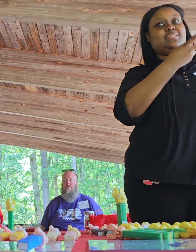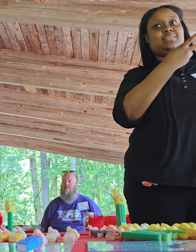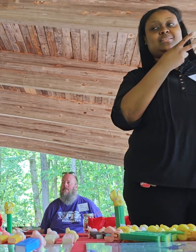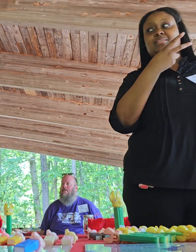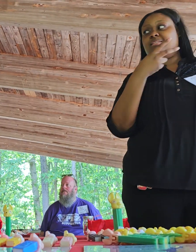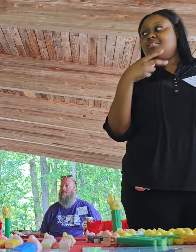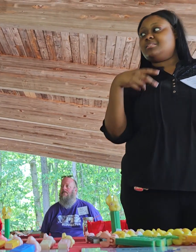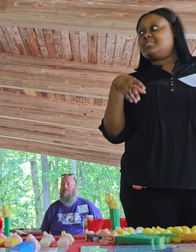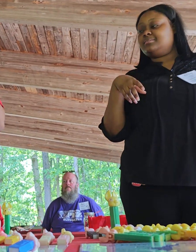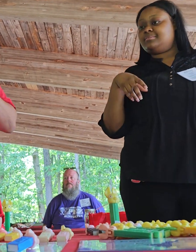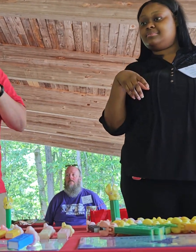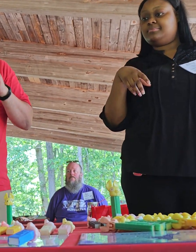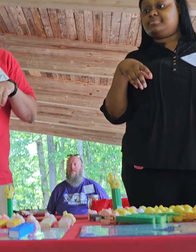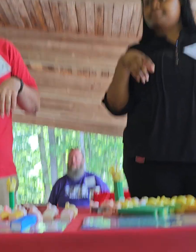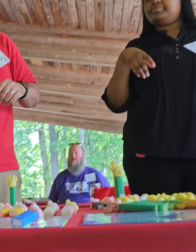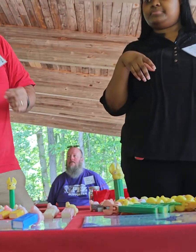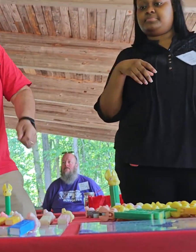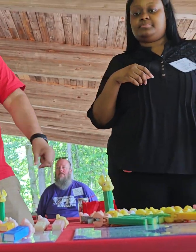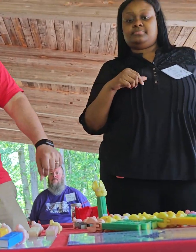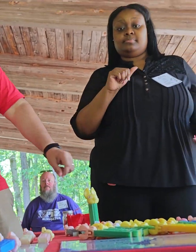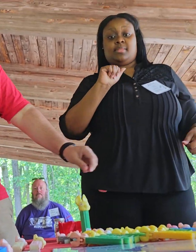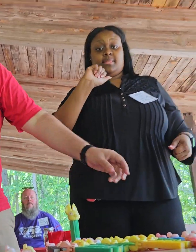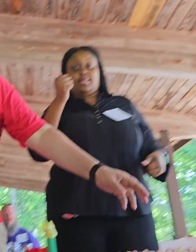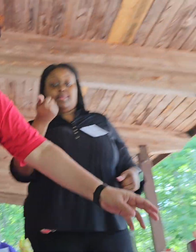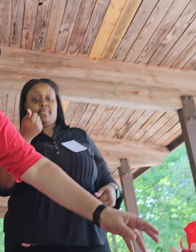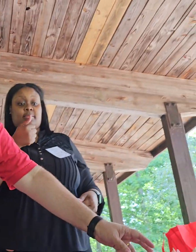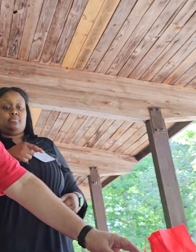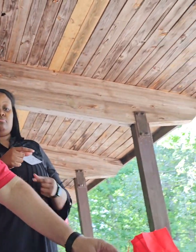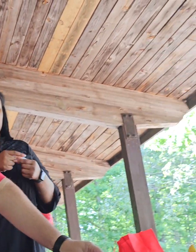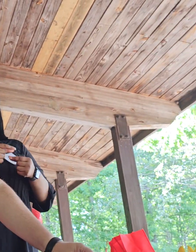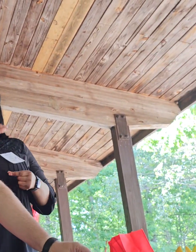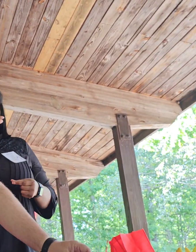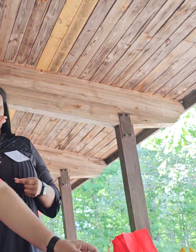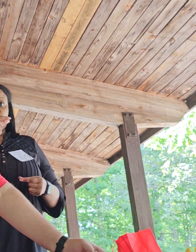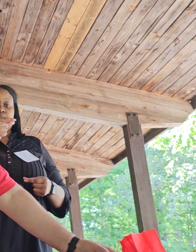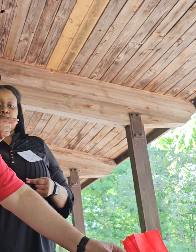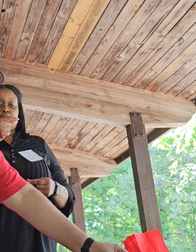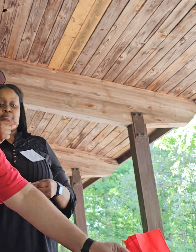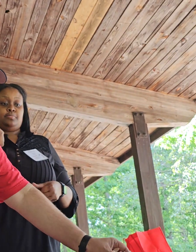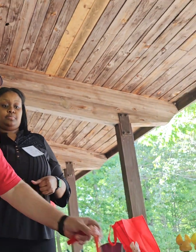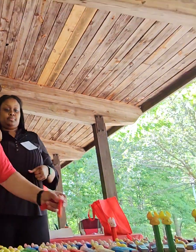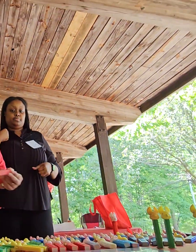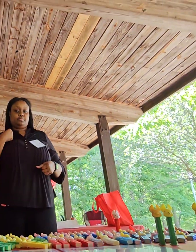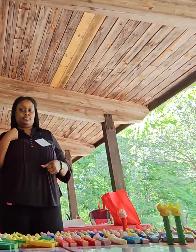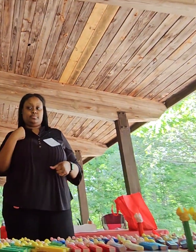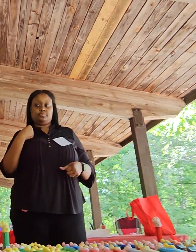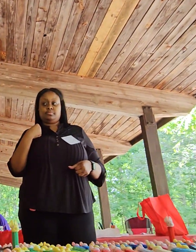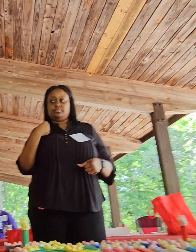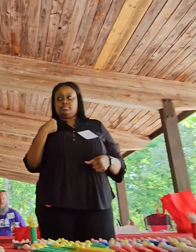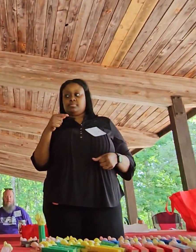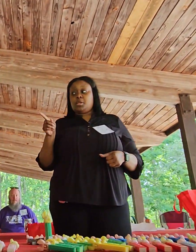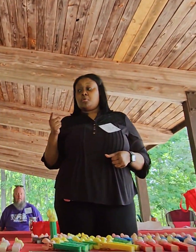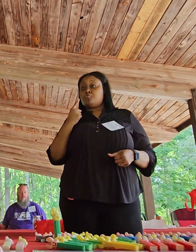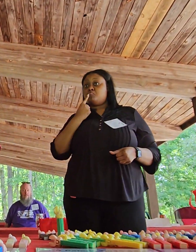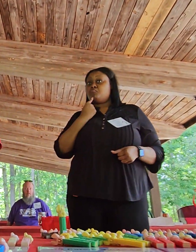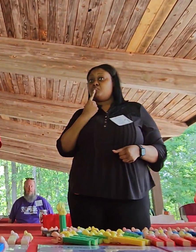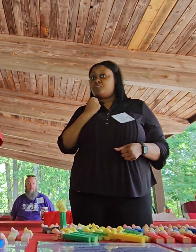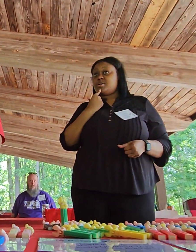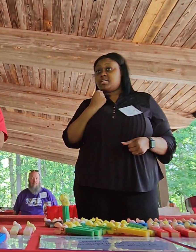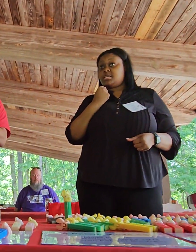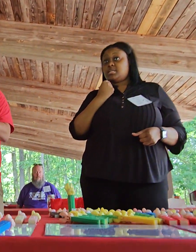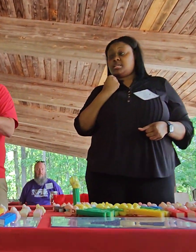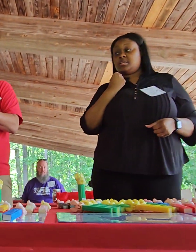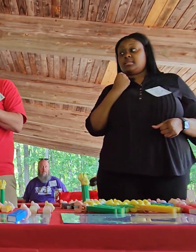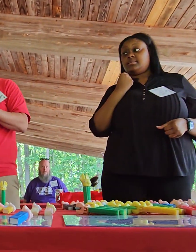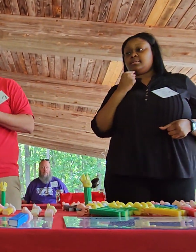one. One more stem variation I want to talk about is these red ones. This